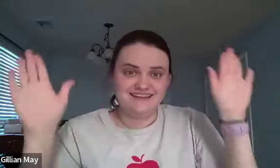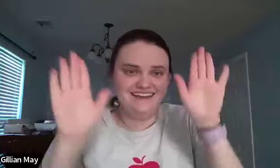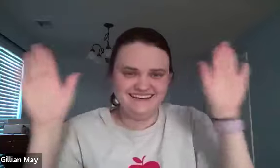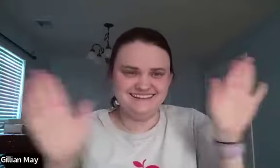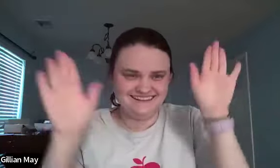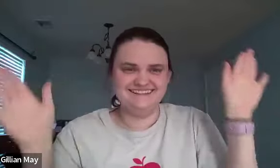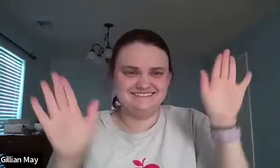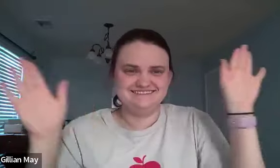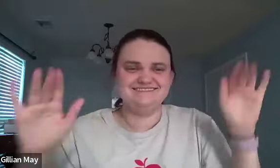Sunday.